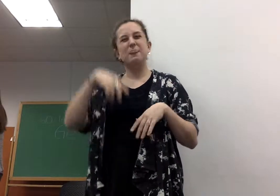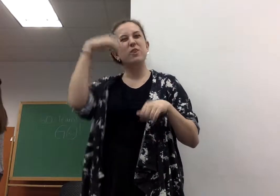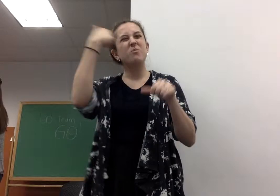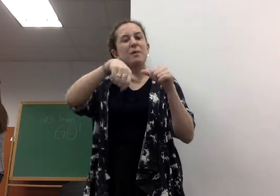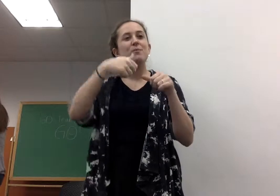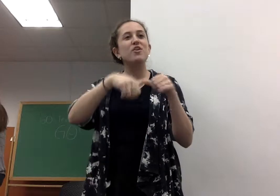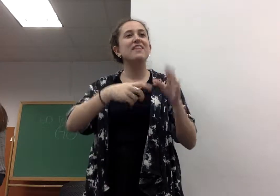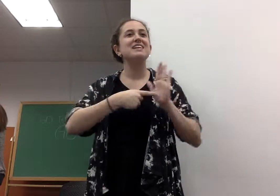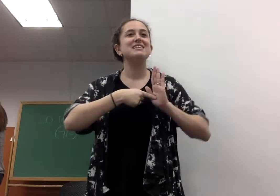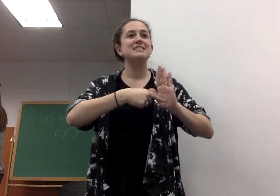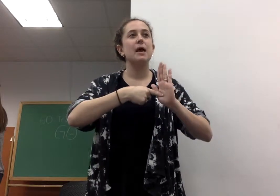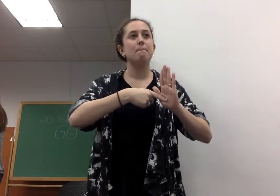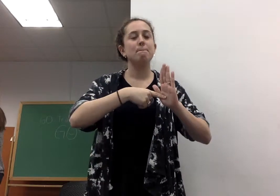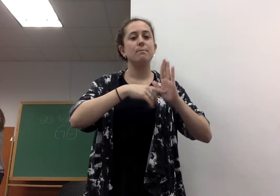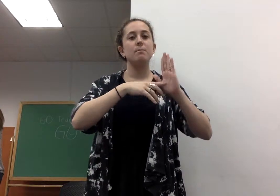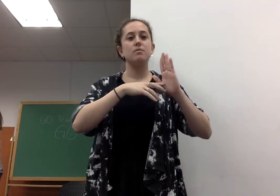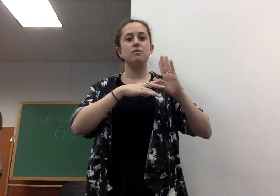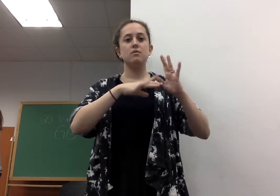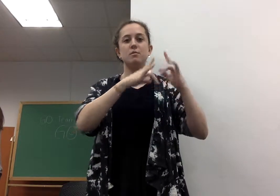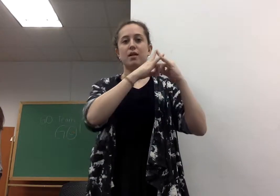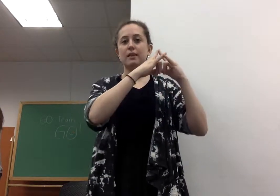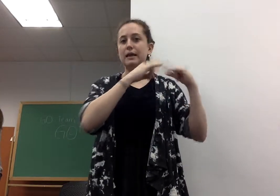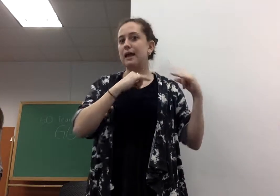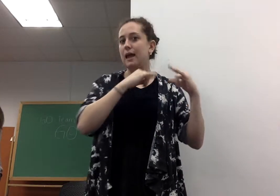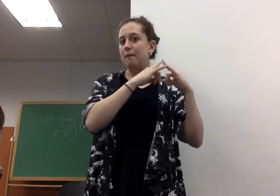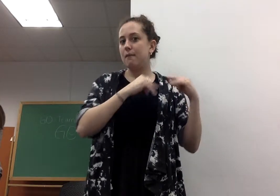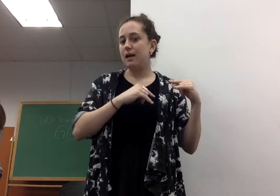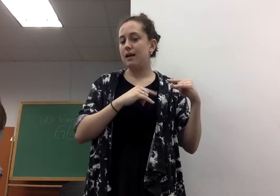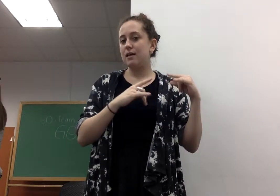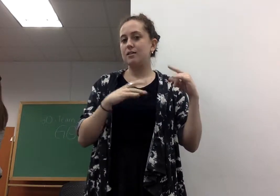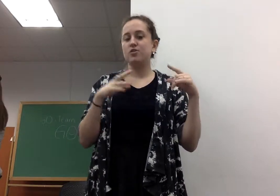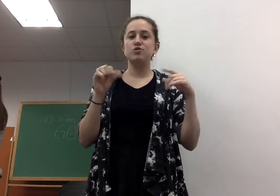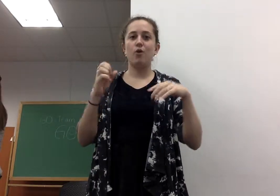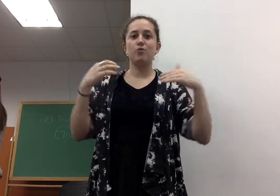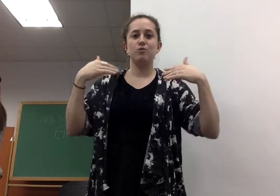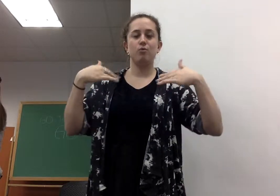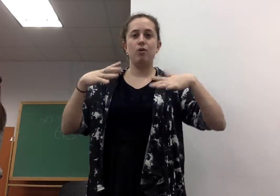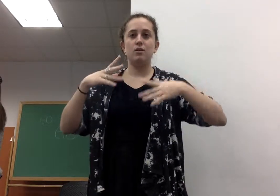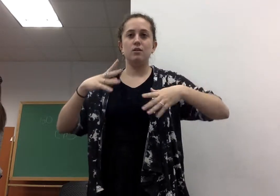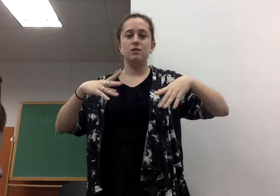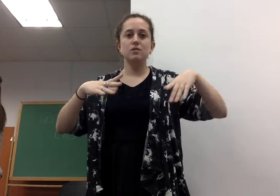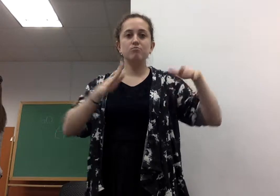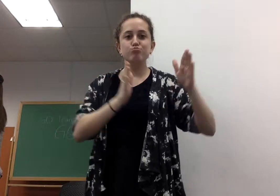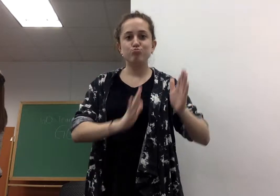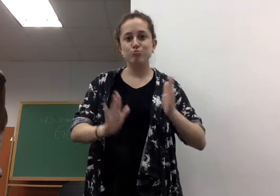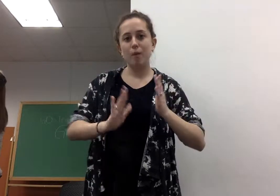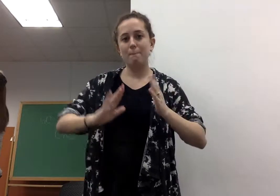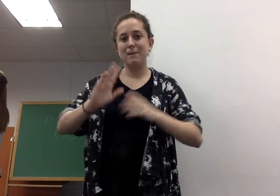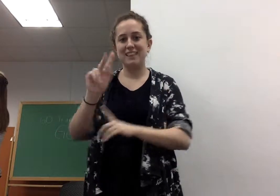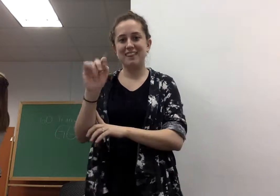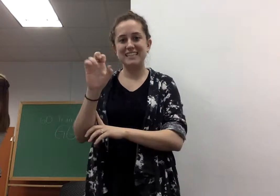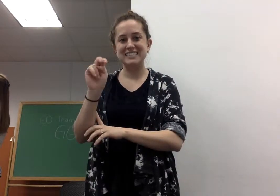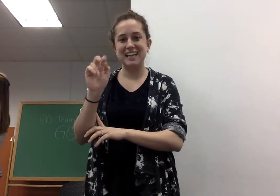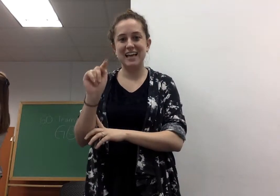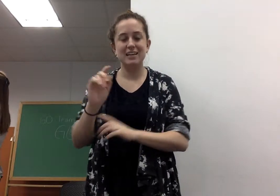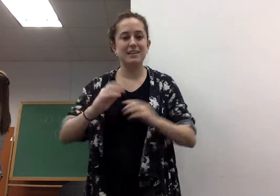tent laying out and it's all ready to go. We're done camping, but we forgot the supports. We forgot the little fiberglass or the aluminum poles that hold it up. How successful are we going to be in